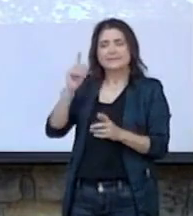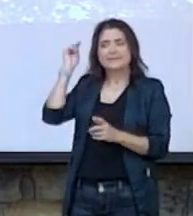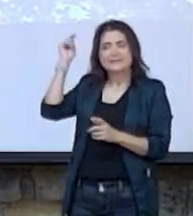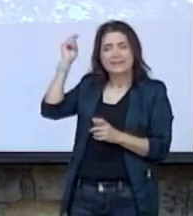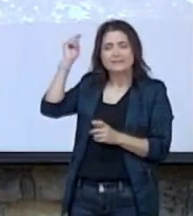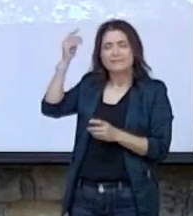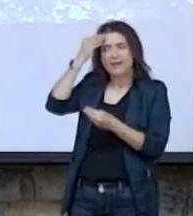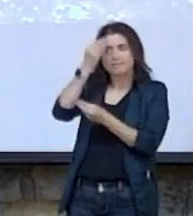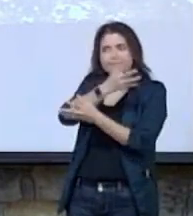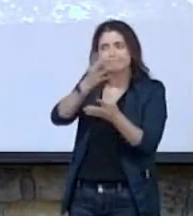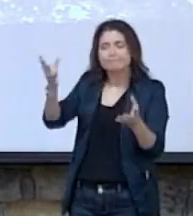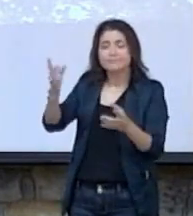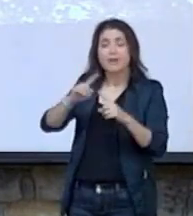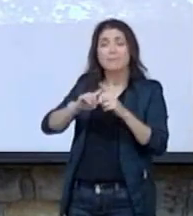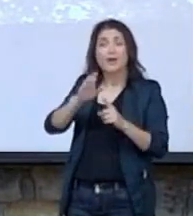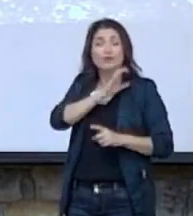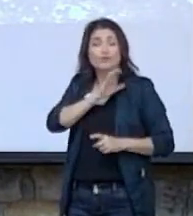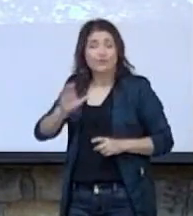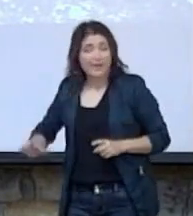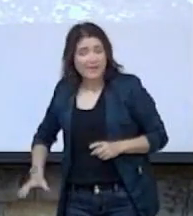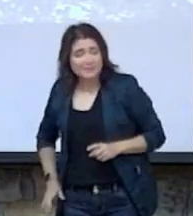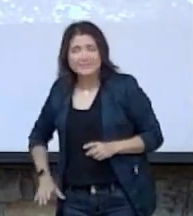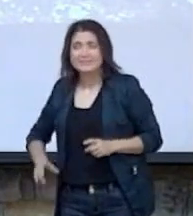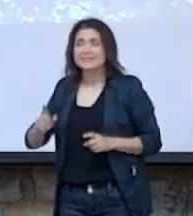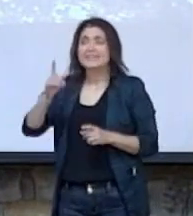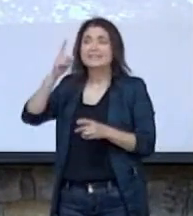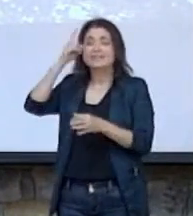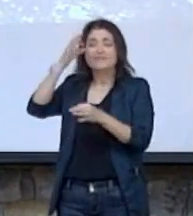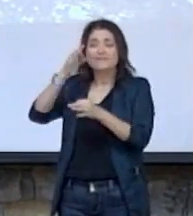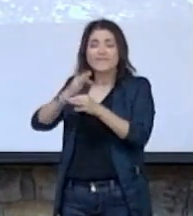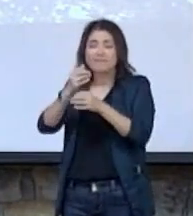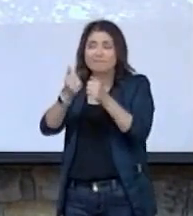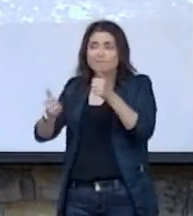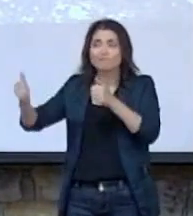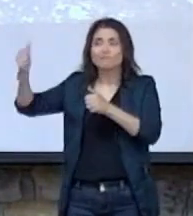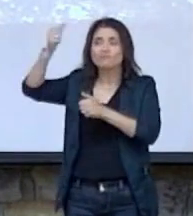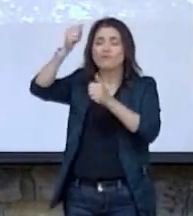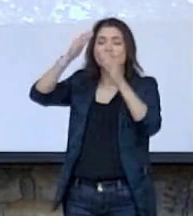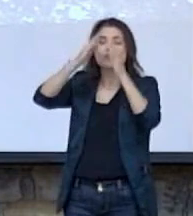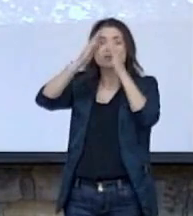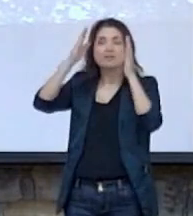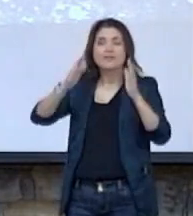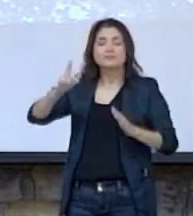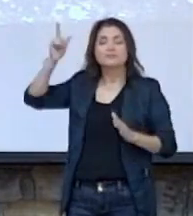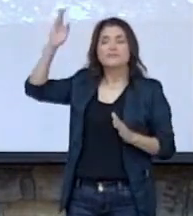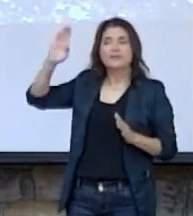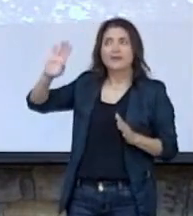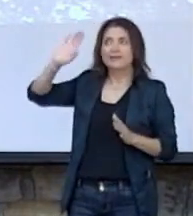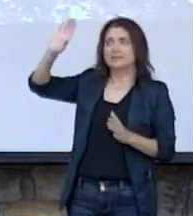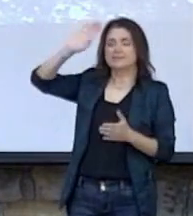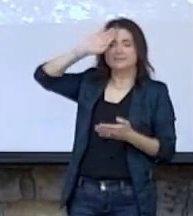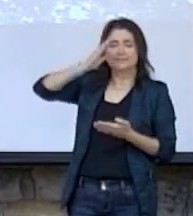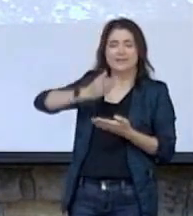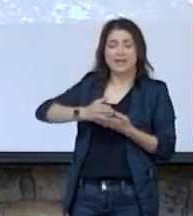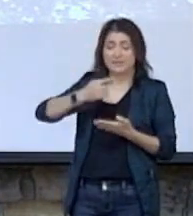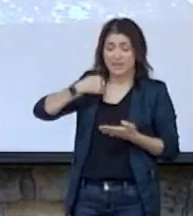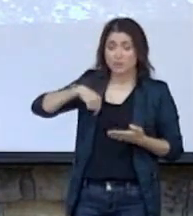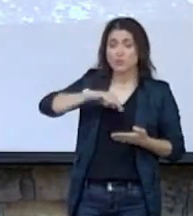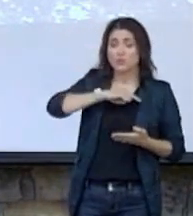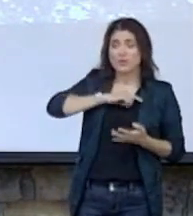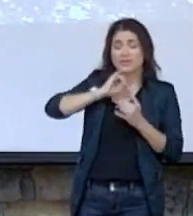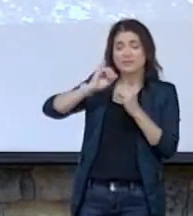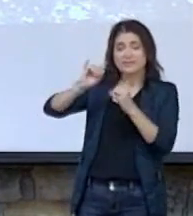later. But Christ is faithful over God's house as a son. And we are His house if indeed